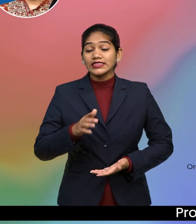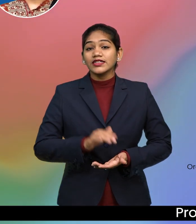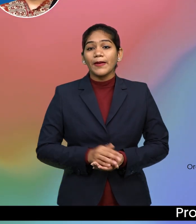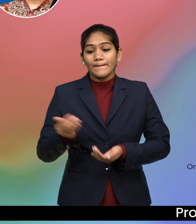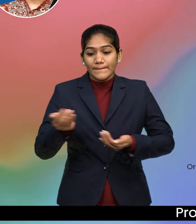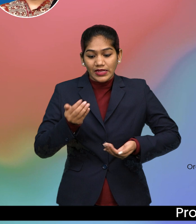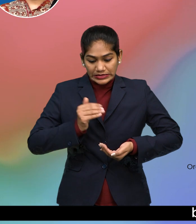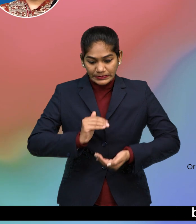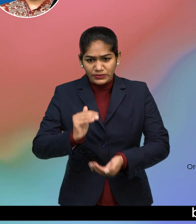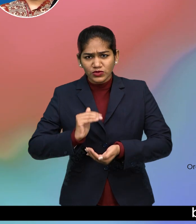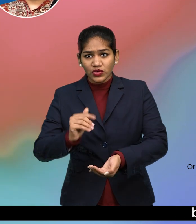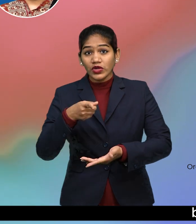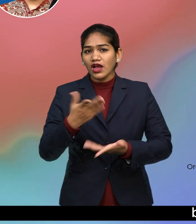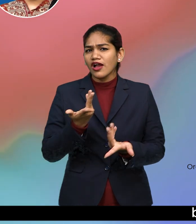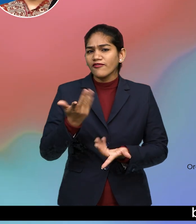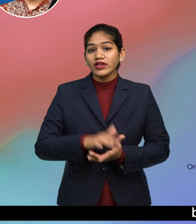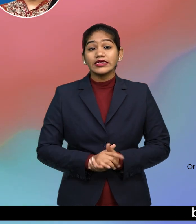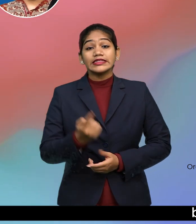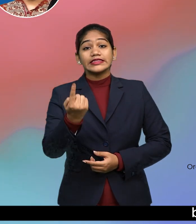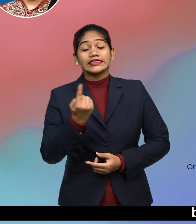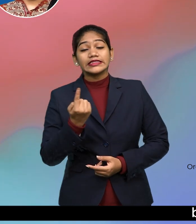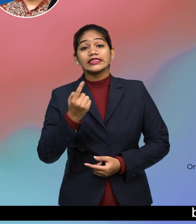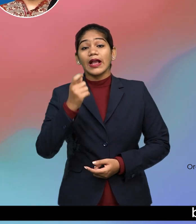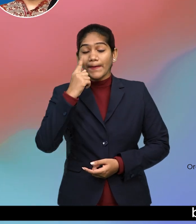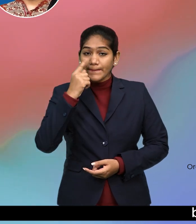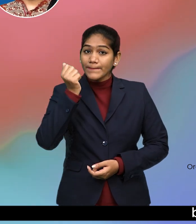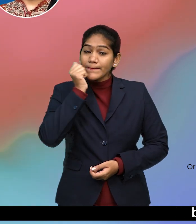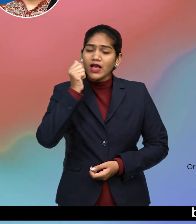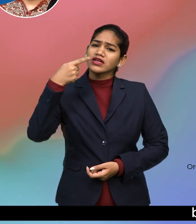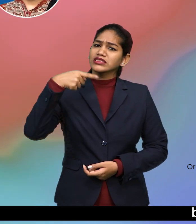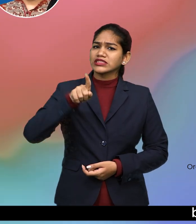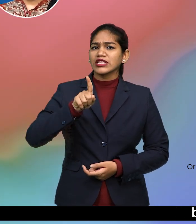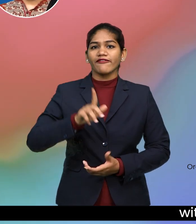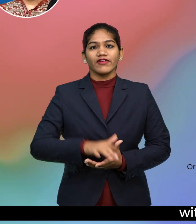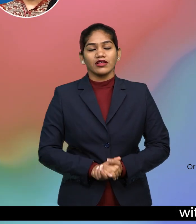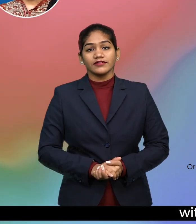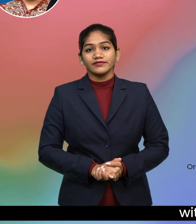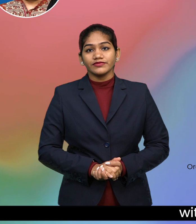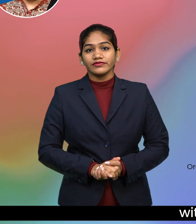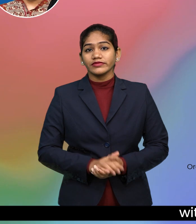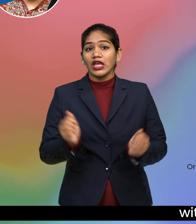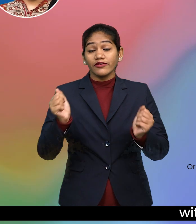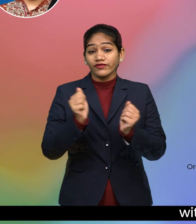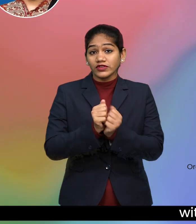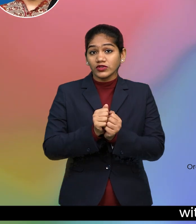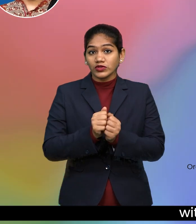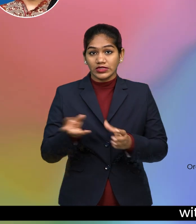Production of offspring by a single parent without the